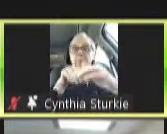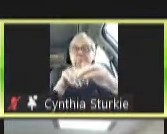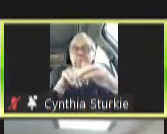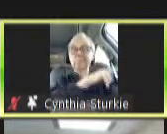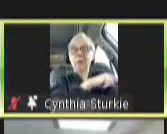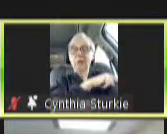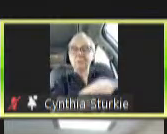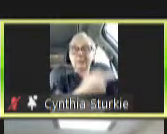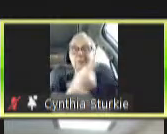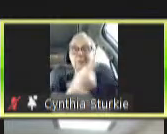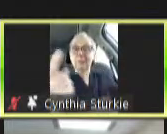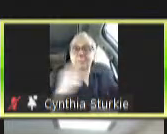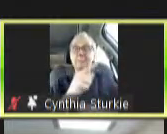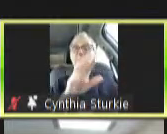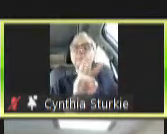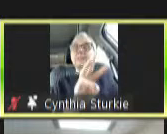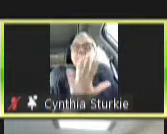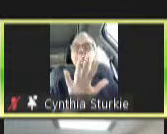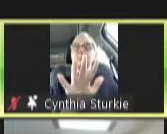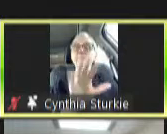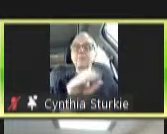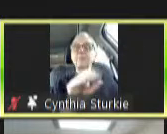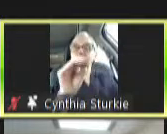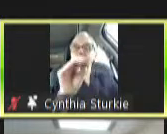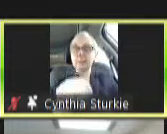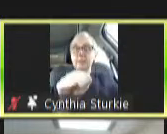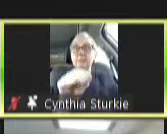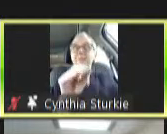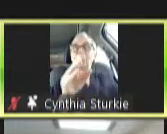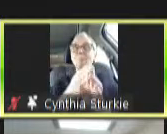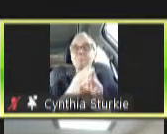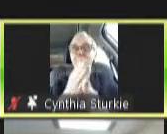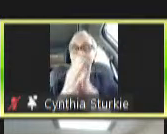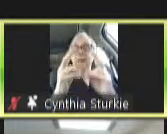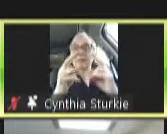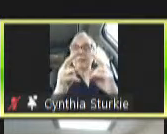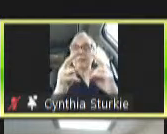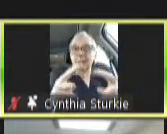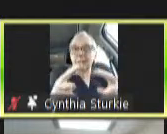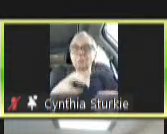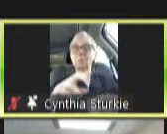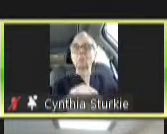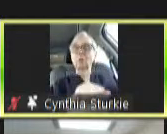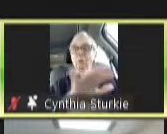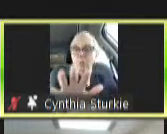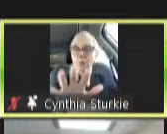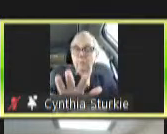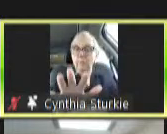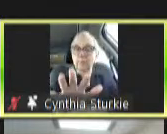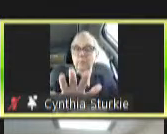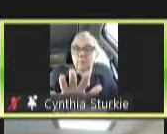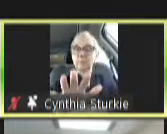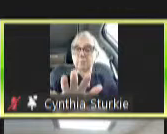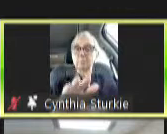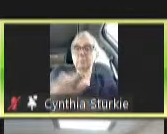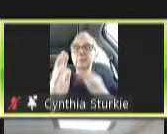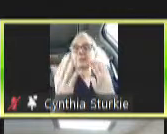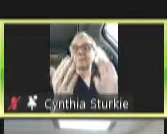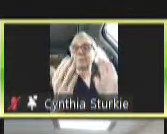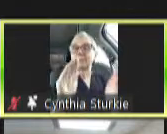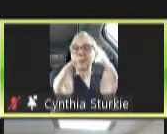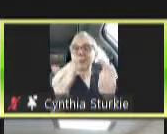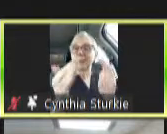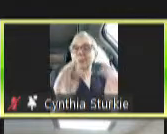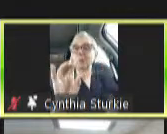week, 65% were coded with a primary diagnosis of COVID-19 compared to a baseline of about 80 to